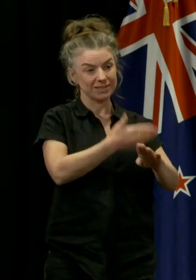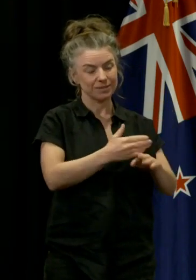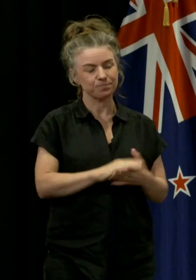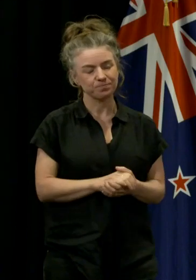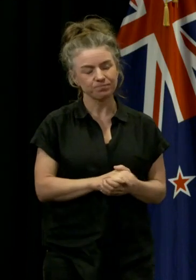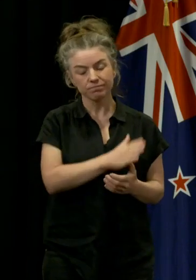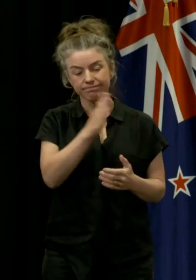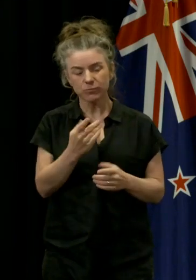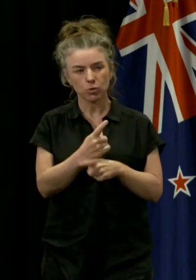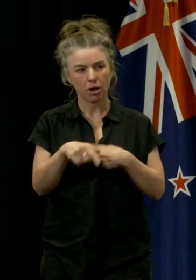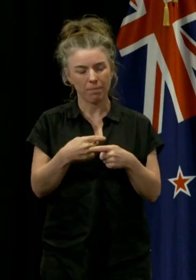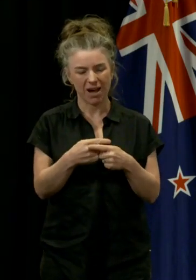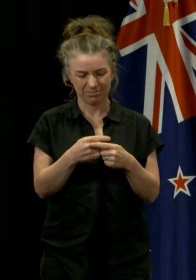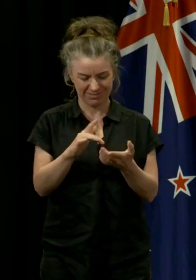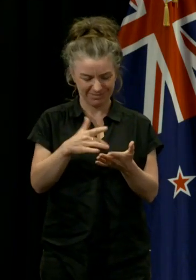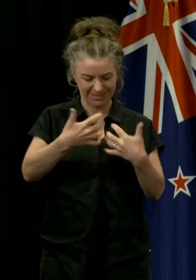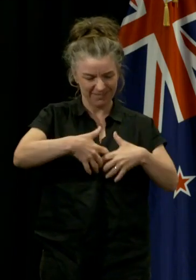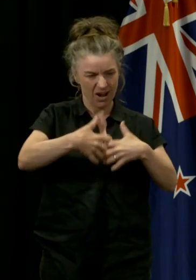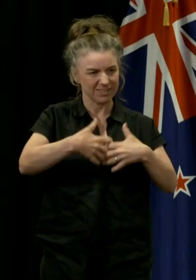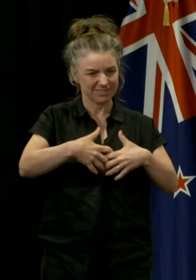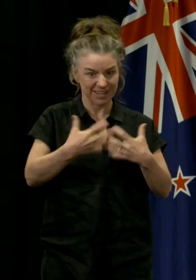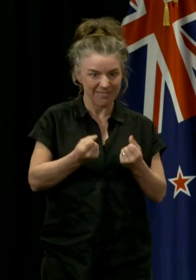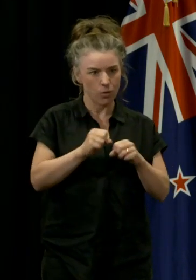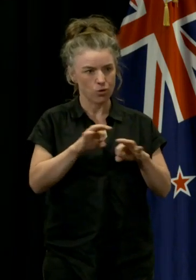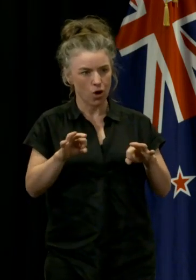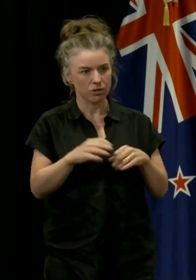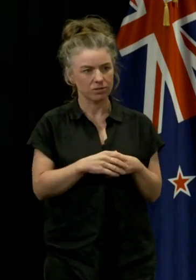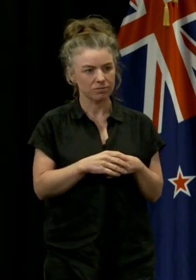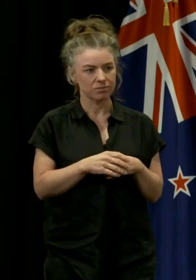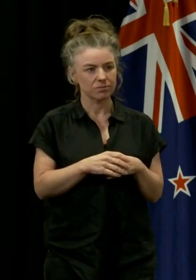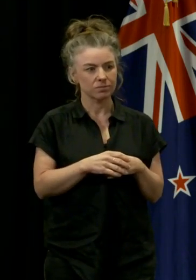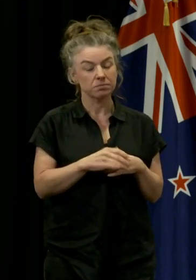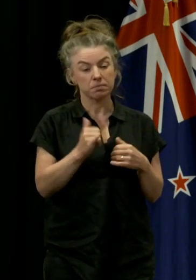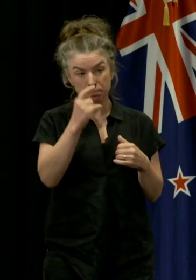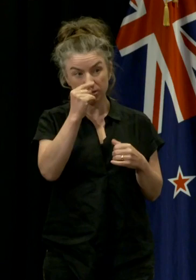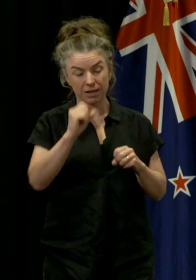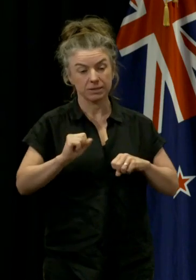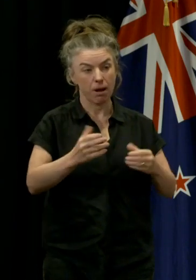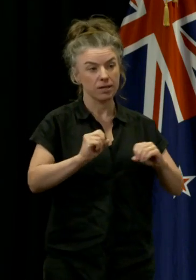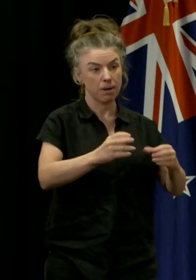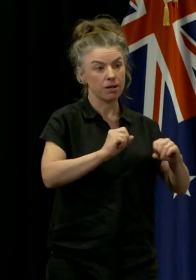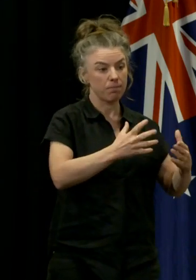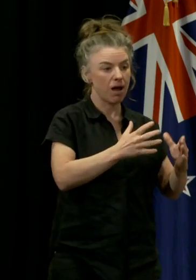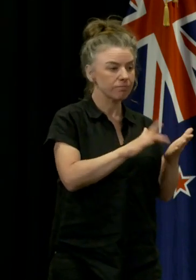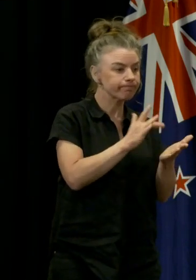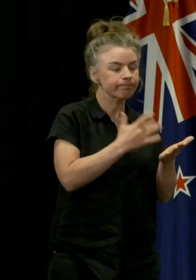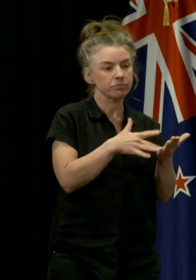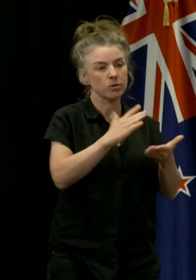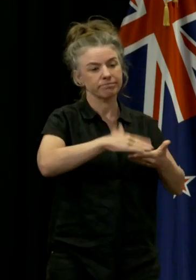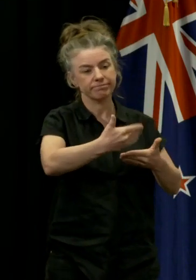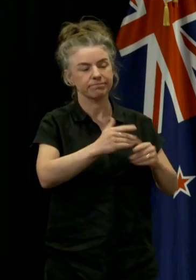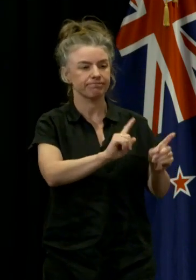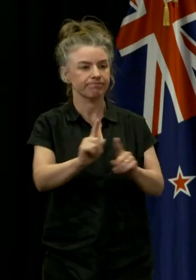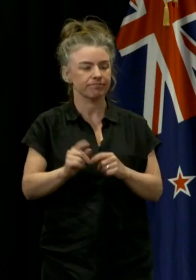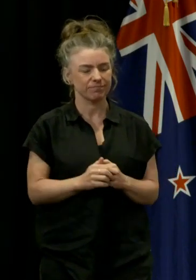there's the issue of the physical devices themselves, and the supply of devices, of course, will come into play here. But we'll be working very hard to make